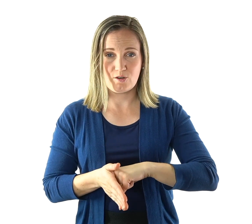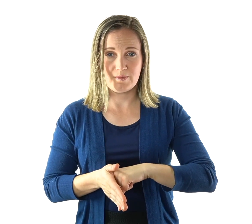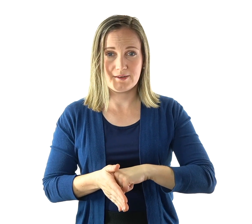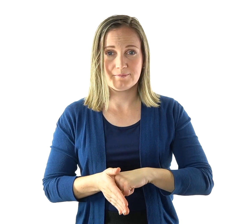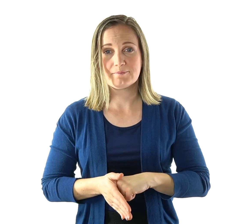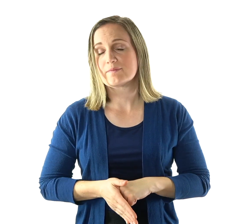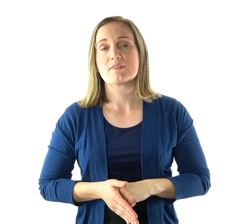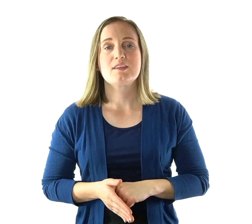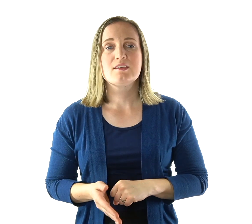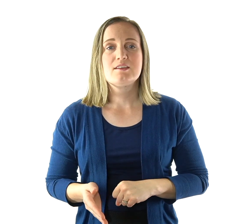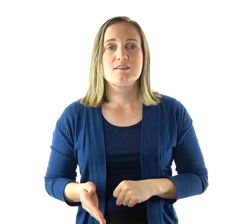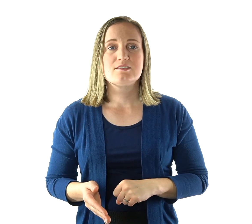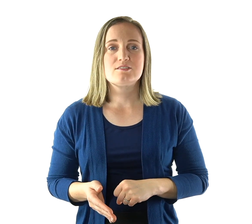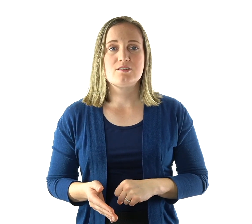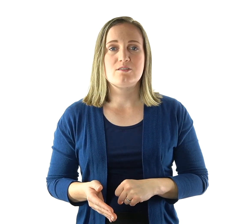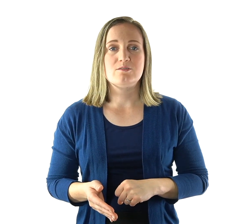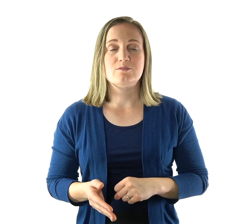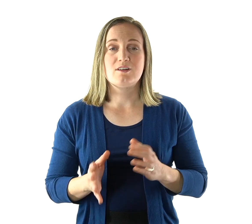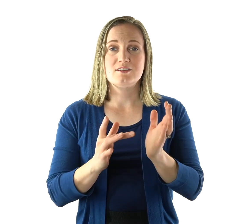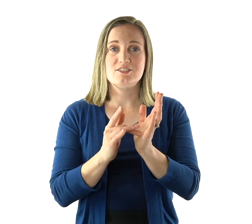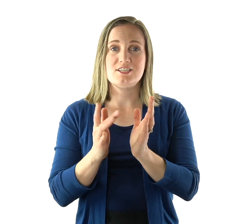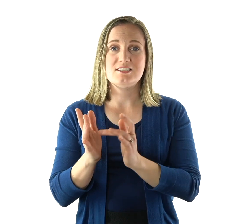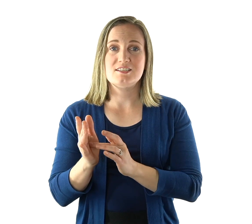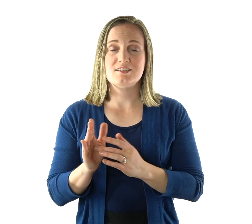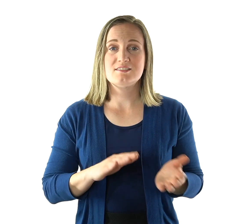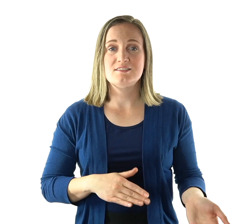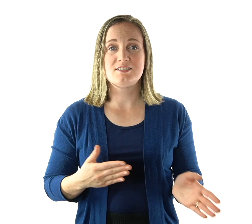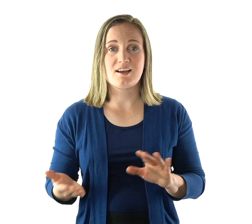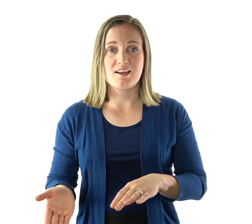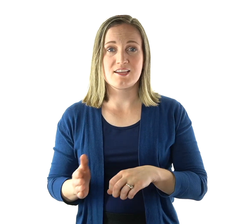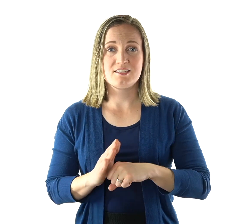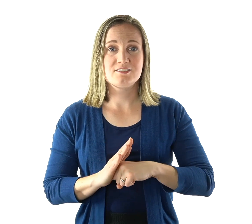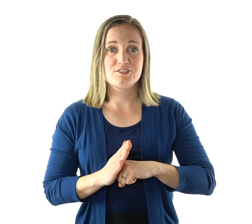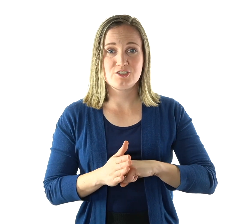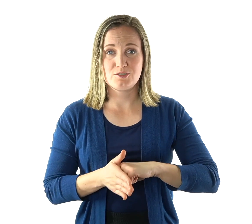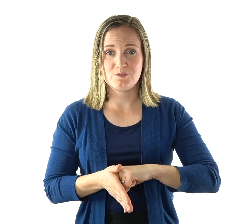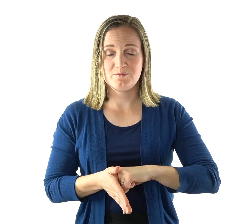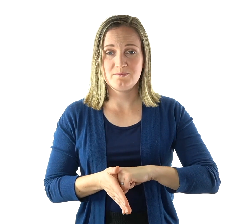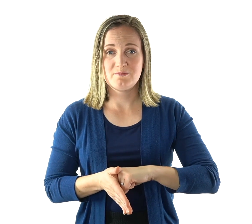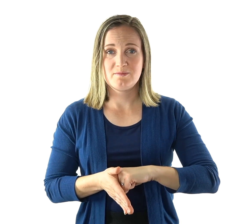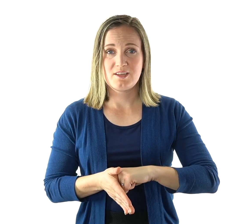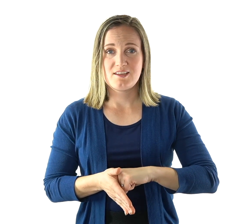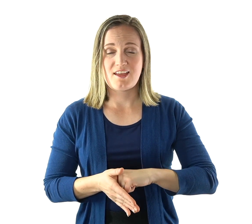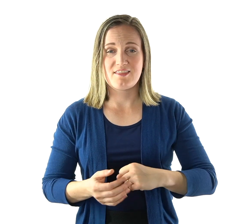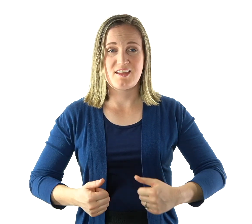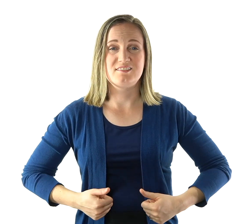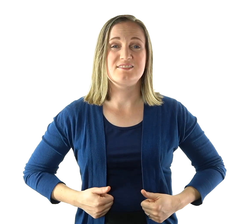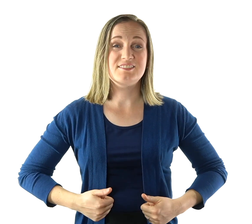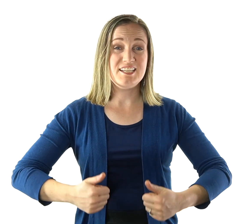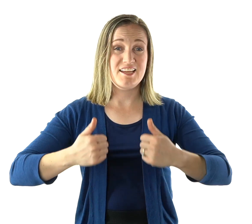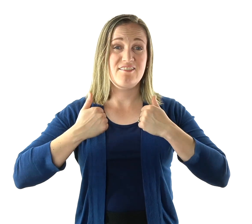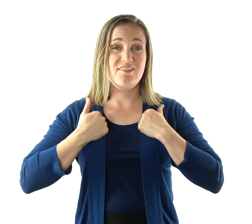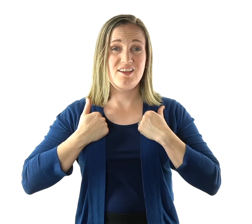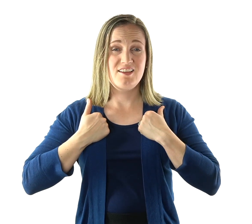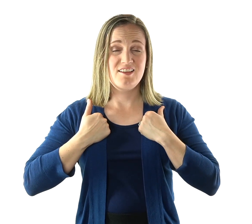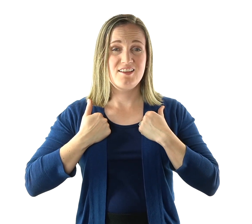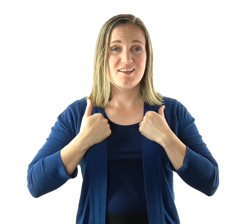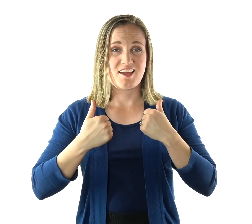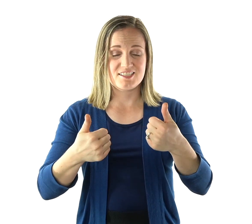open. So Jesus, die, tomb, and then live. I